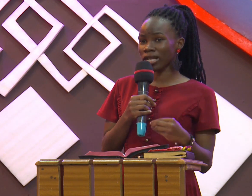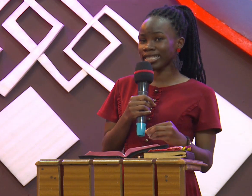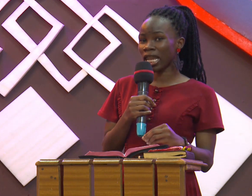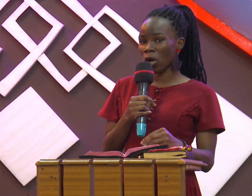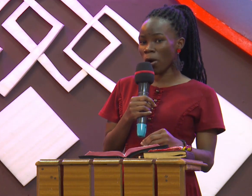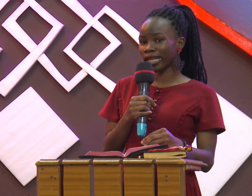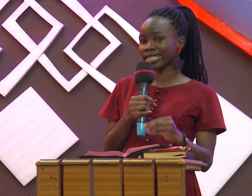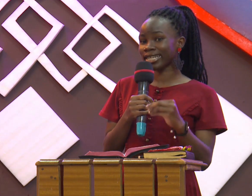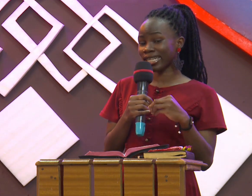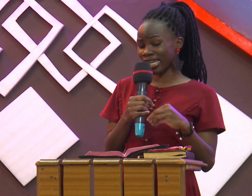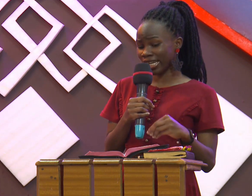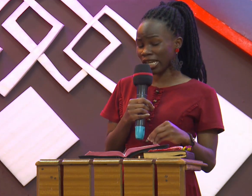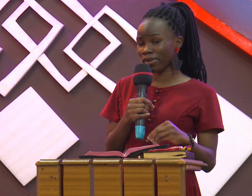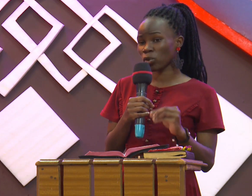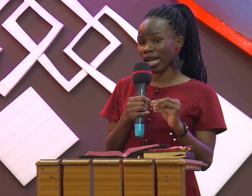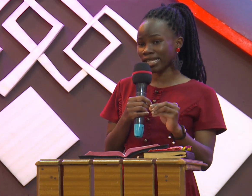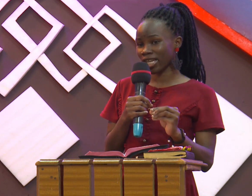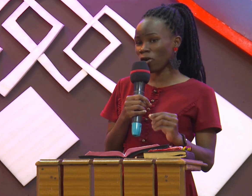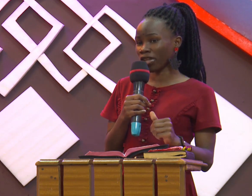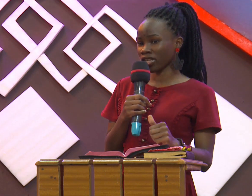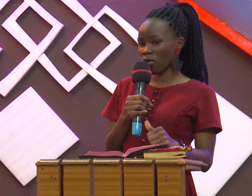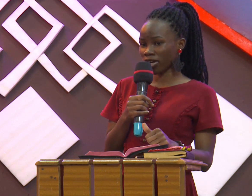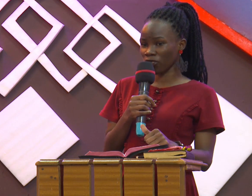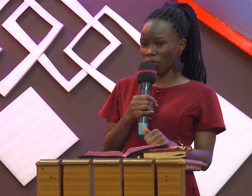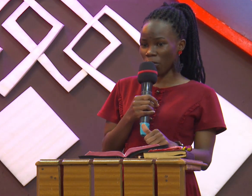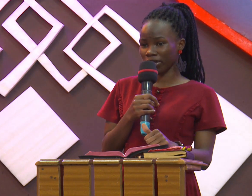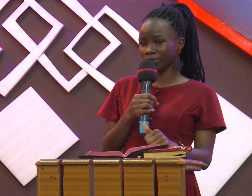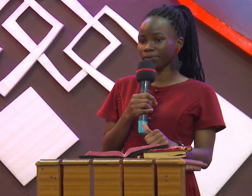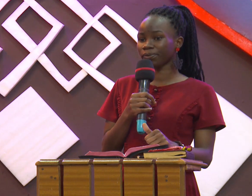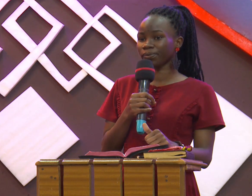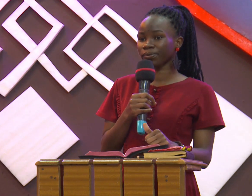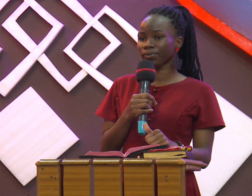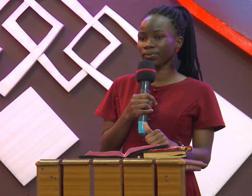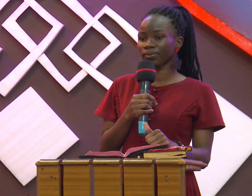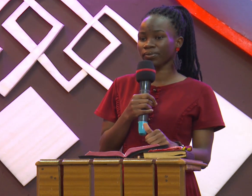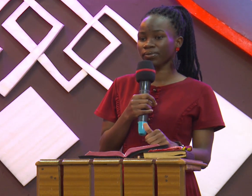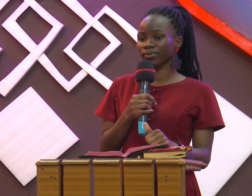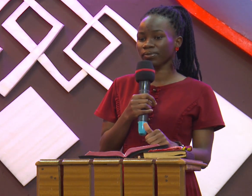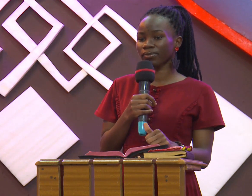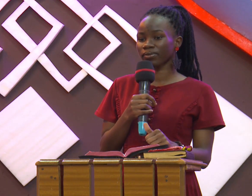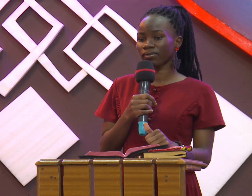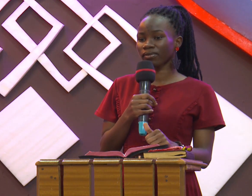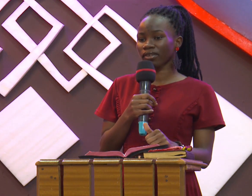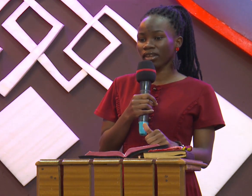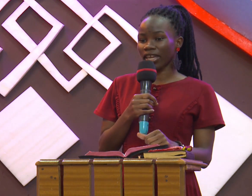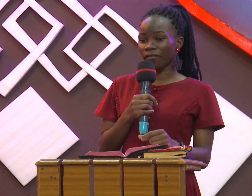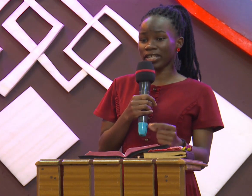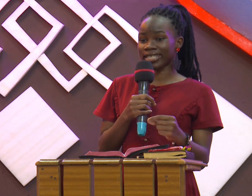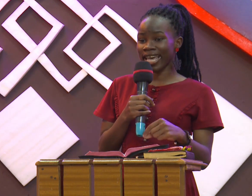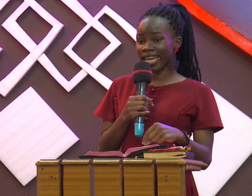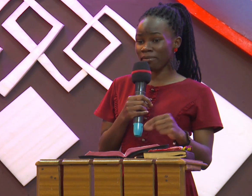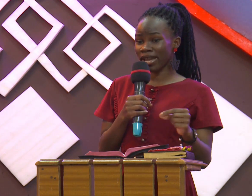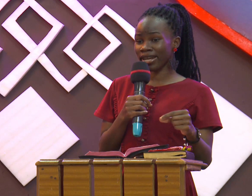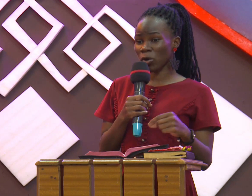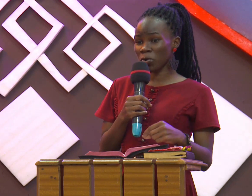Jesus Christ alone, it's in him that we can take of that character of God. Bw'aba agambye nti yatandika omulimu mwesi gw'okugutuukiriza. If